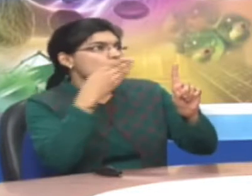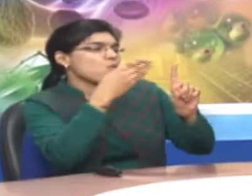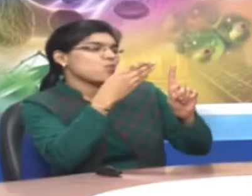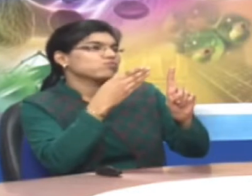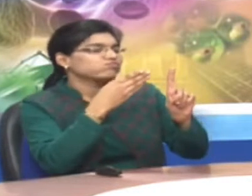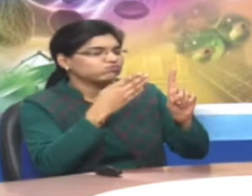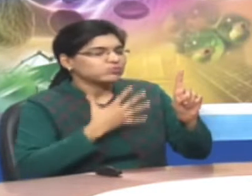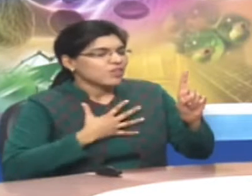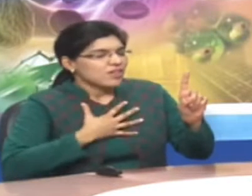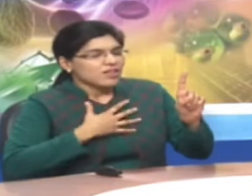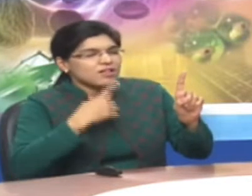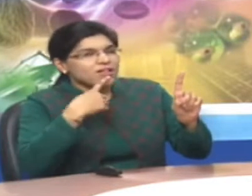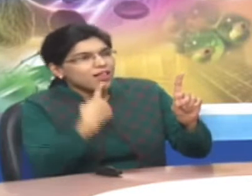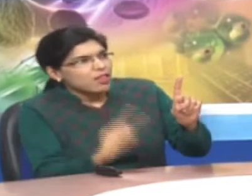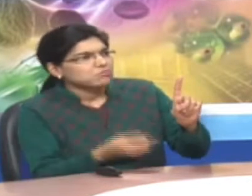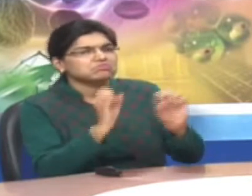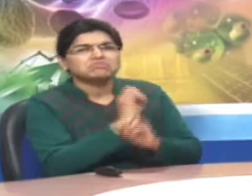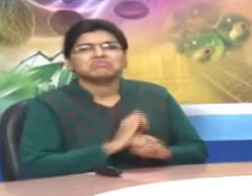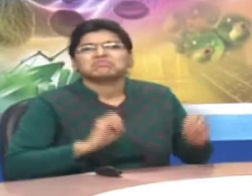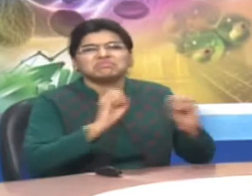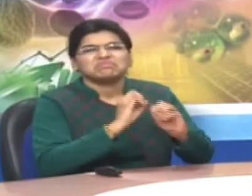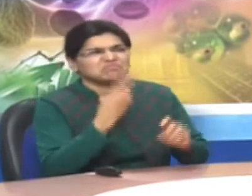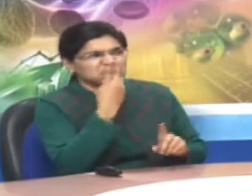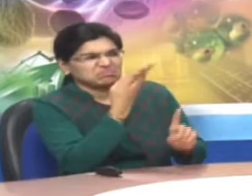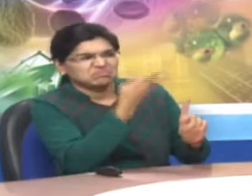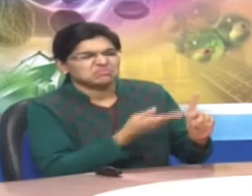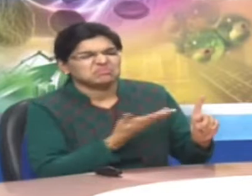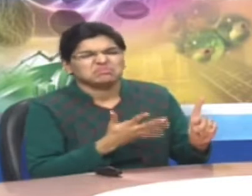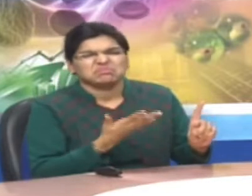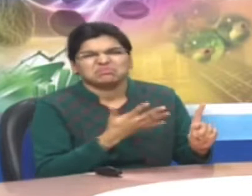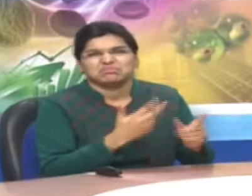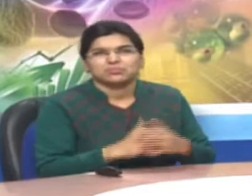not particularly attractive."